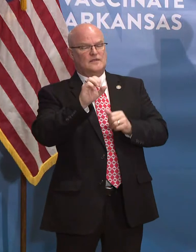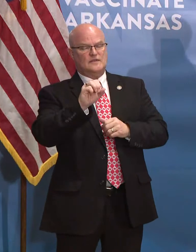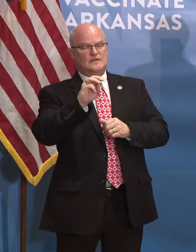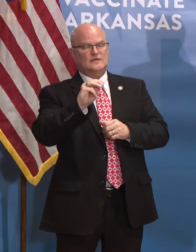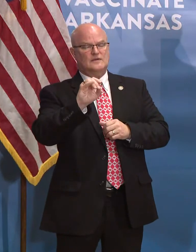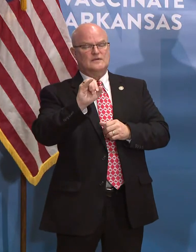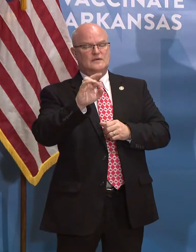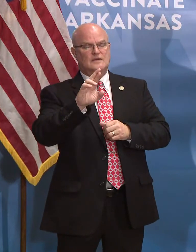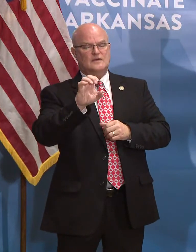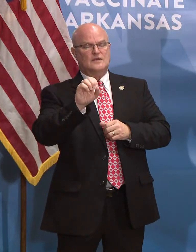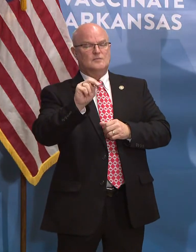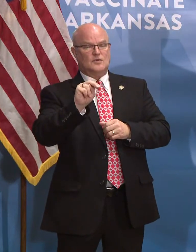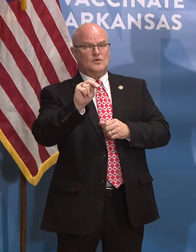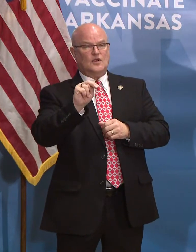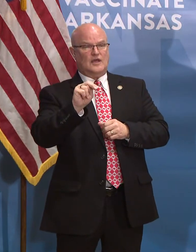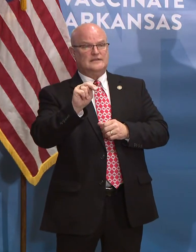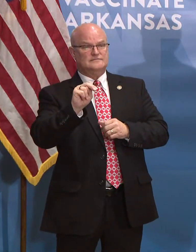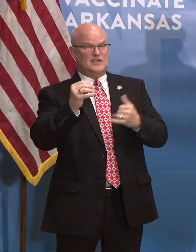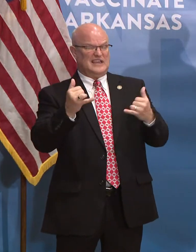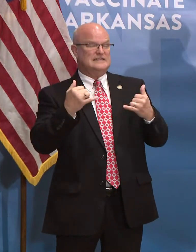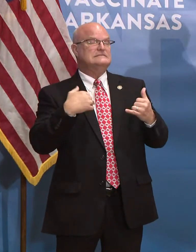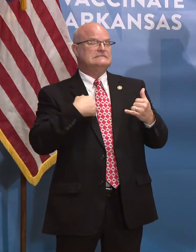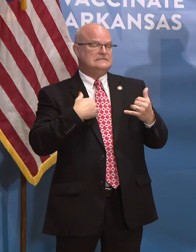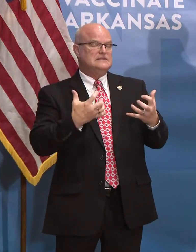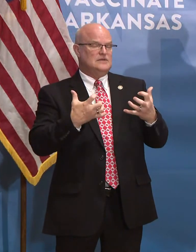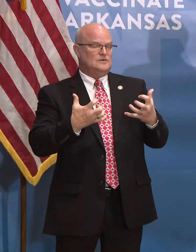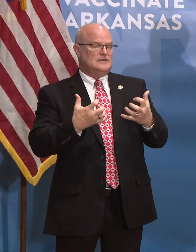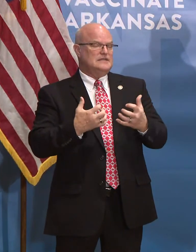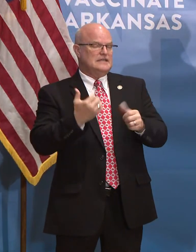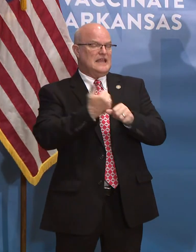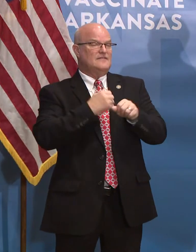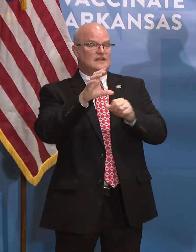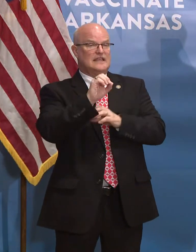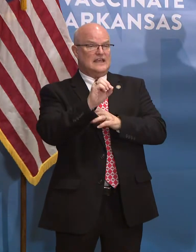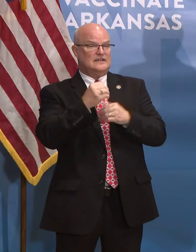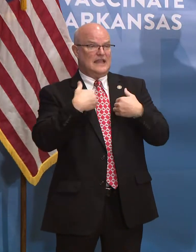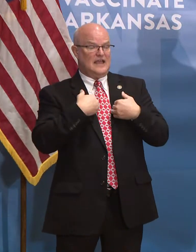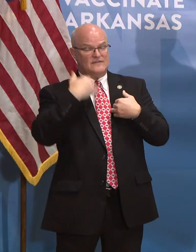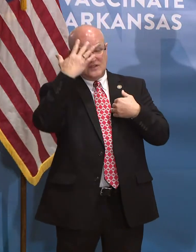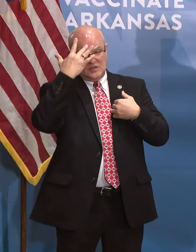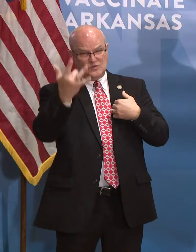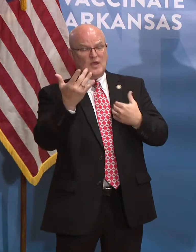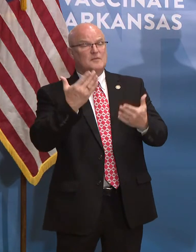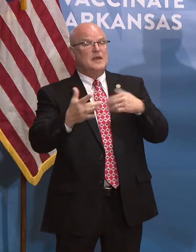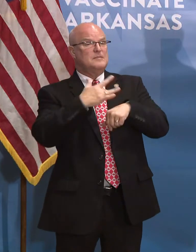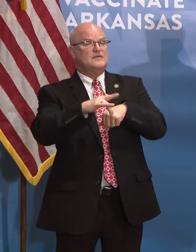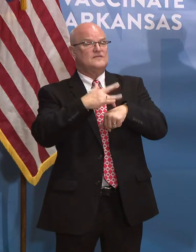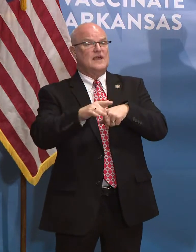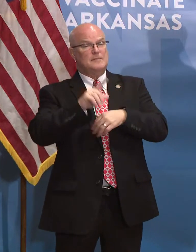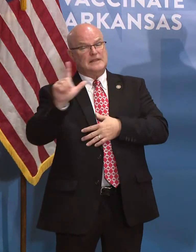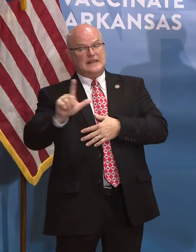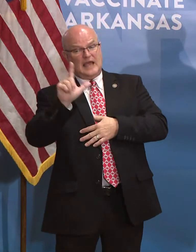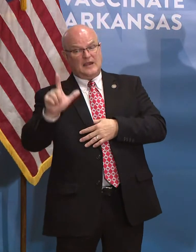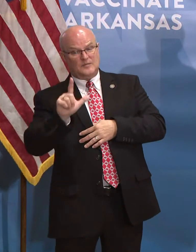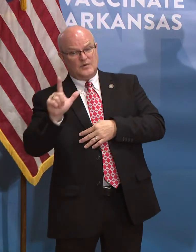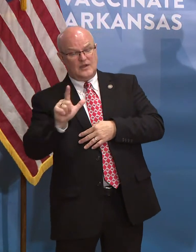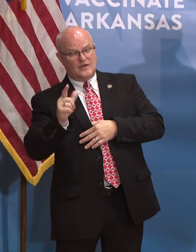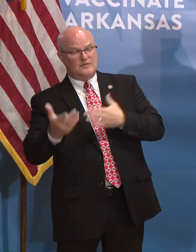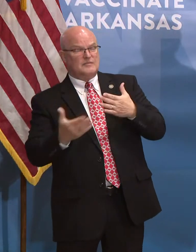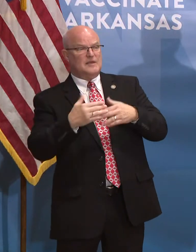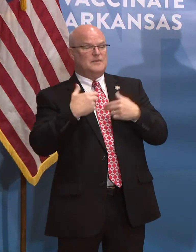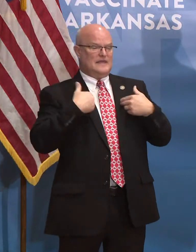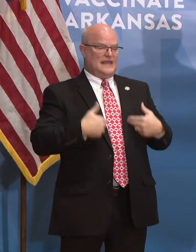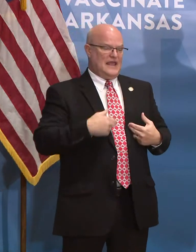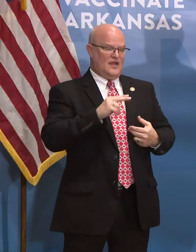Omicron variant. But we want this in every county. That's why it might be available in the library, it might be available in the